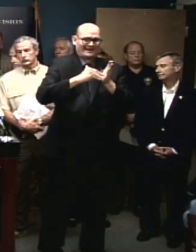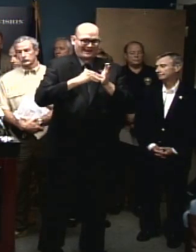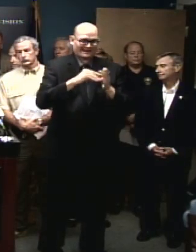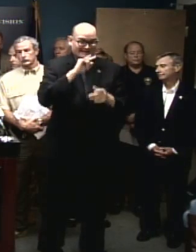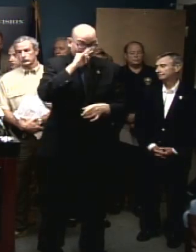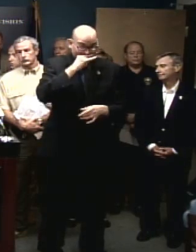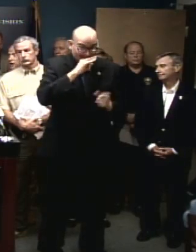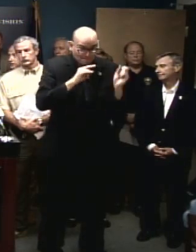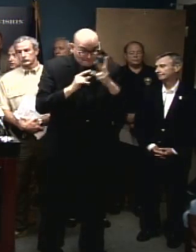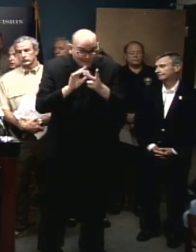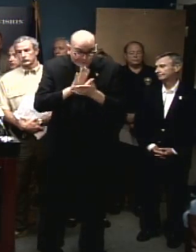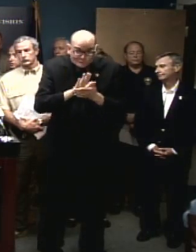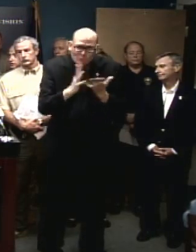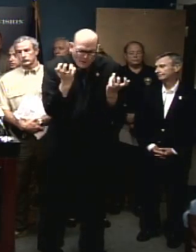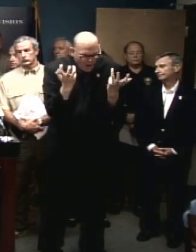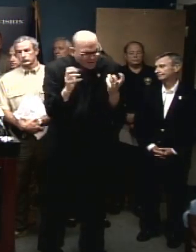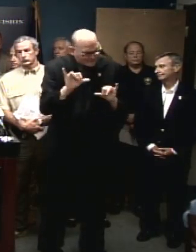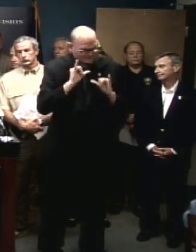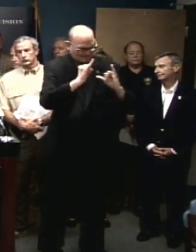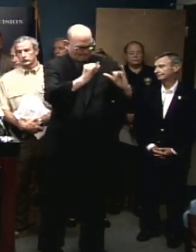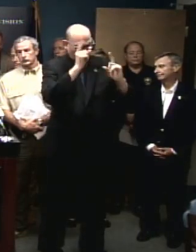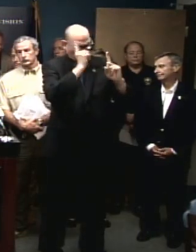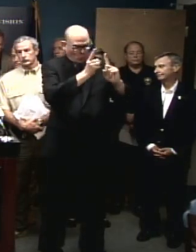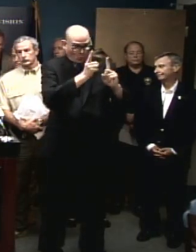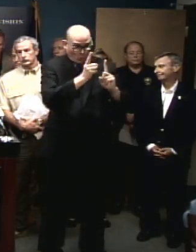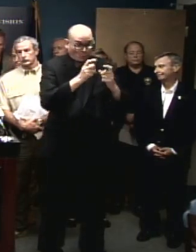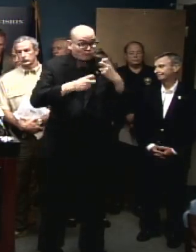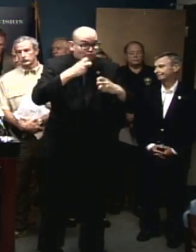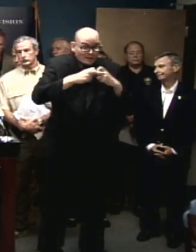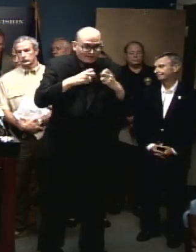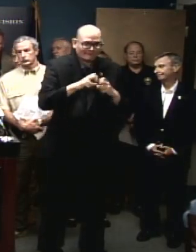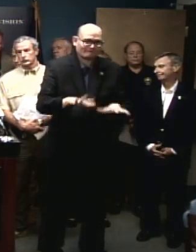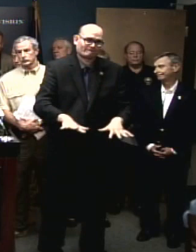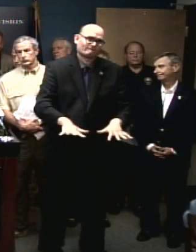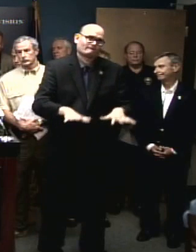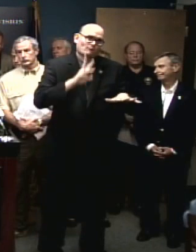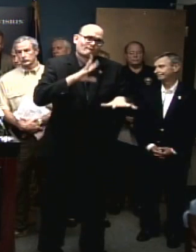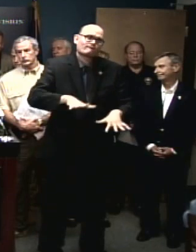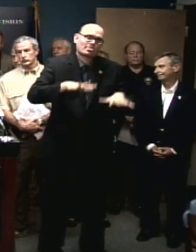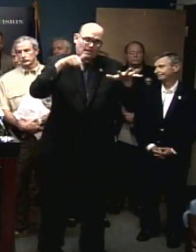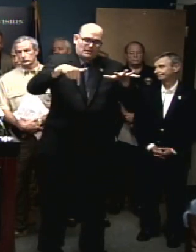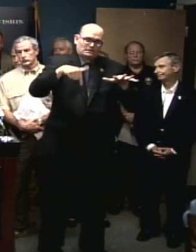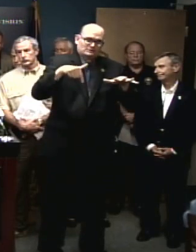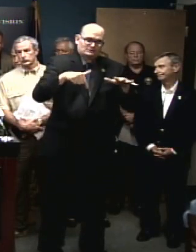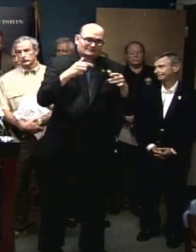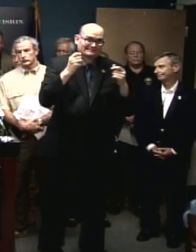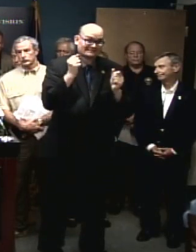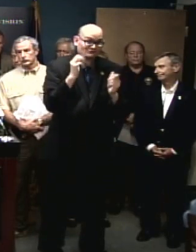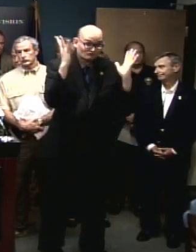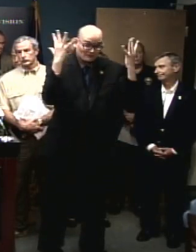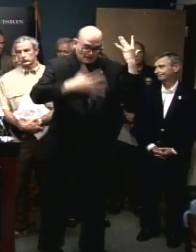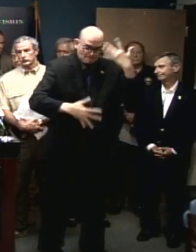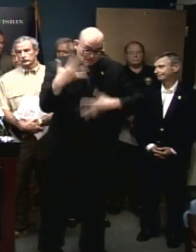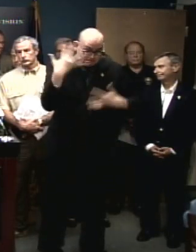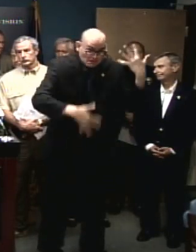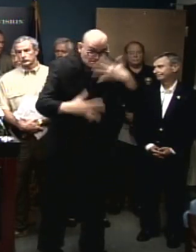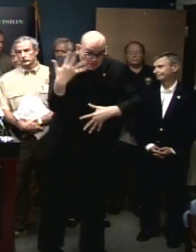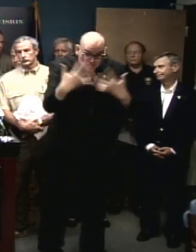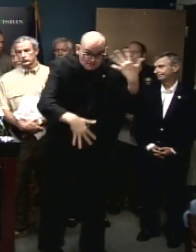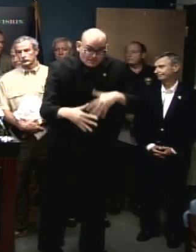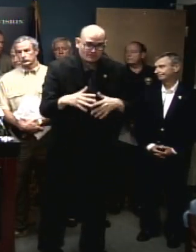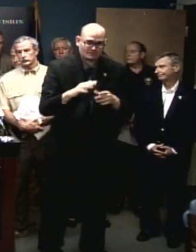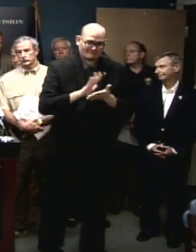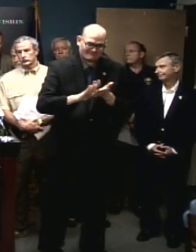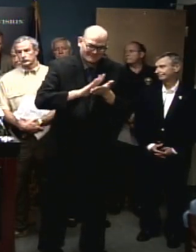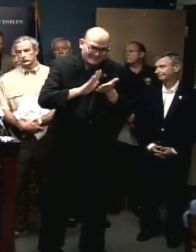with flooding. We are dealing with trees down. We are going to deal with debris removal. And so we ask for your patience, and we ask for